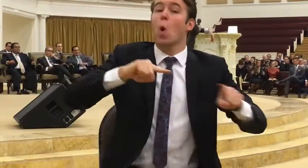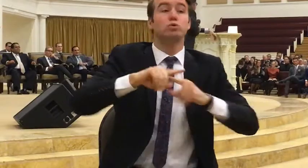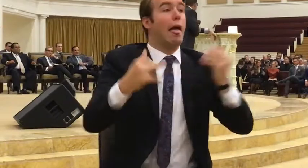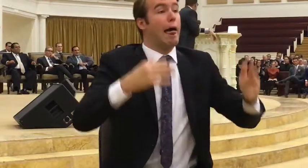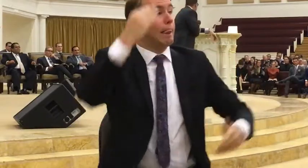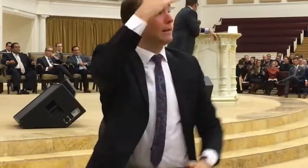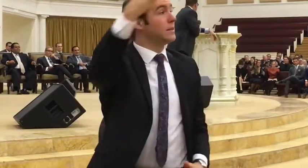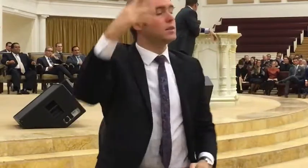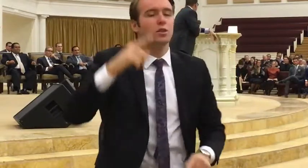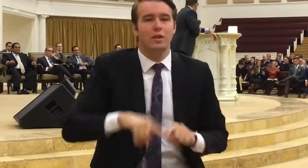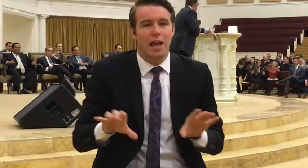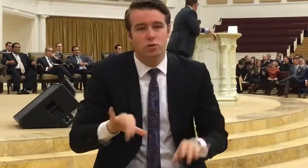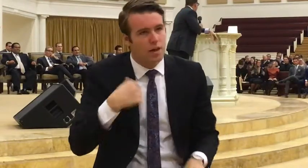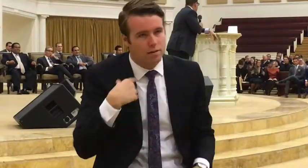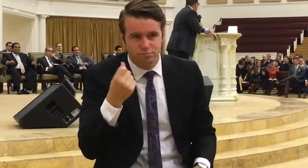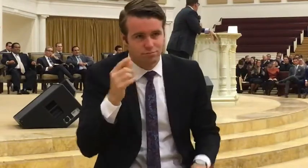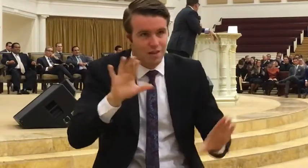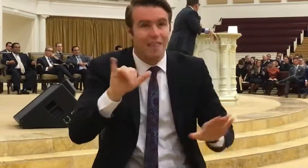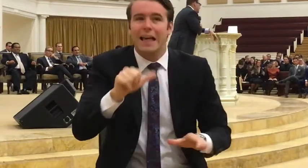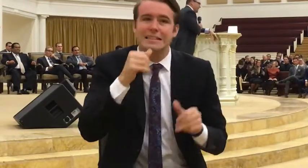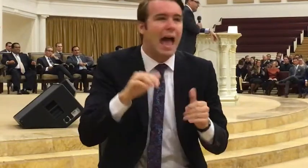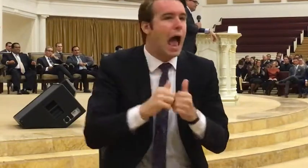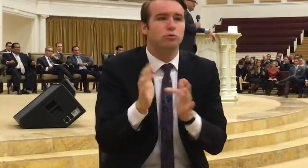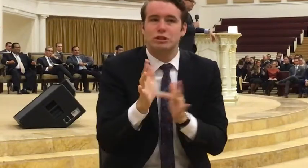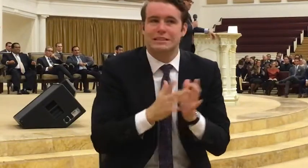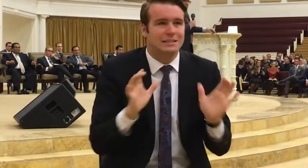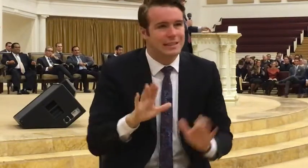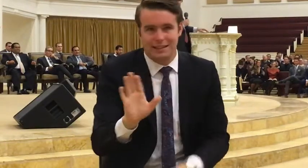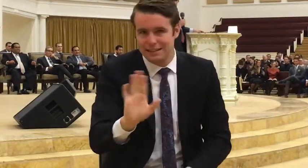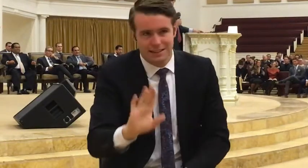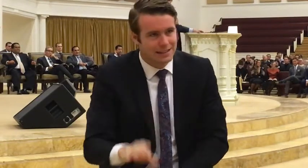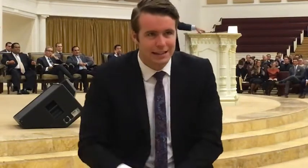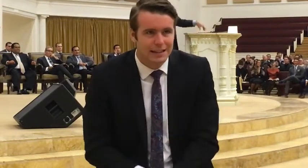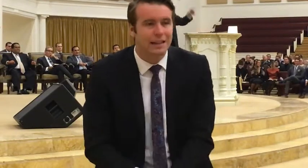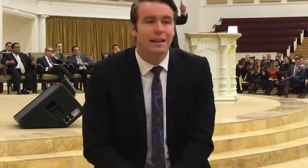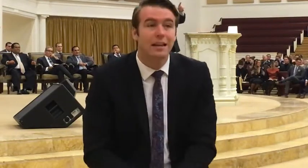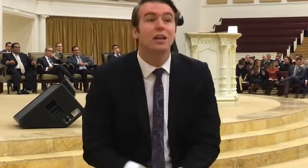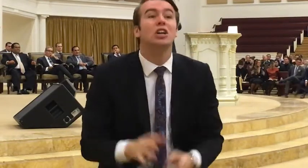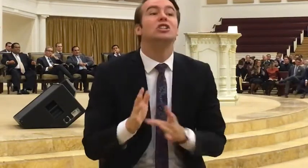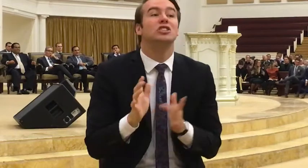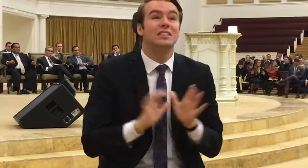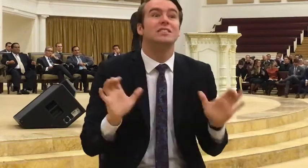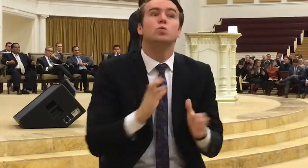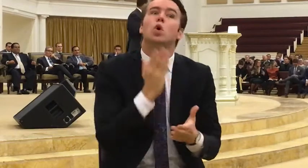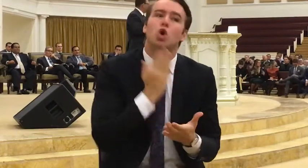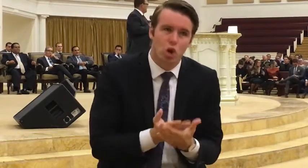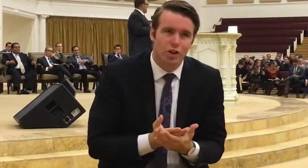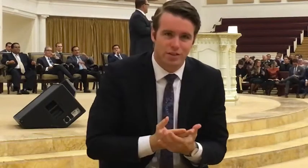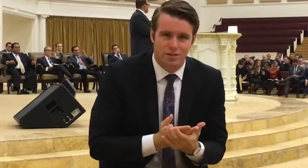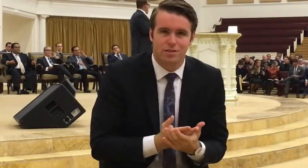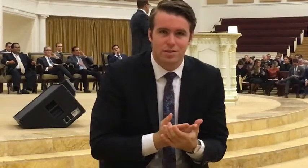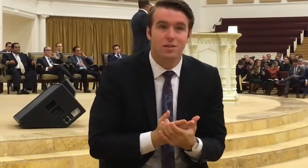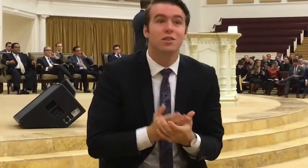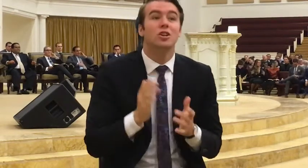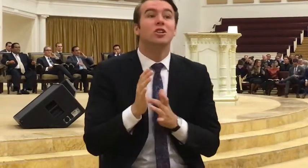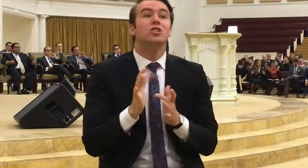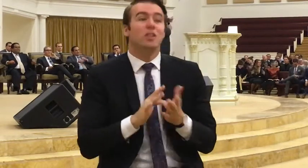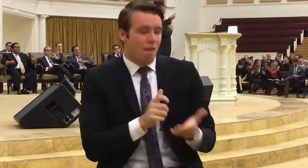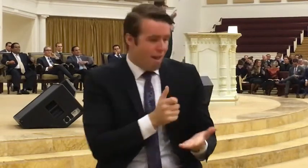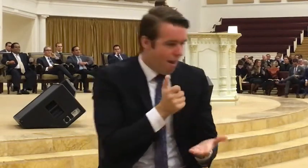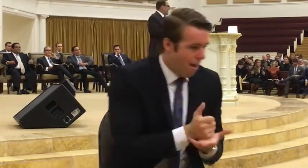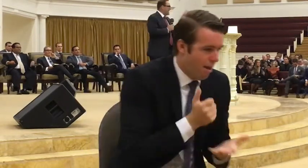hell. That ain't the way Jesus did it. He went about doing good. He was there to